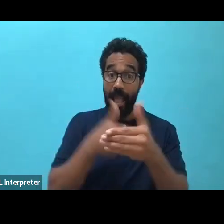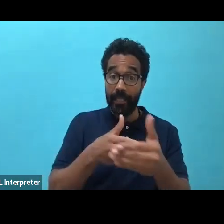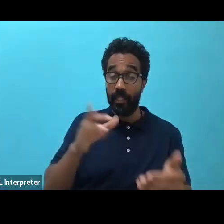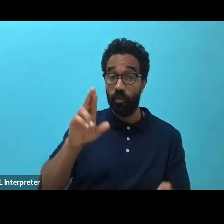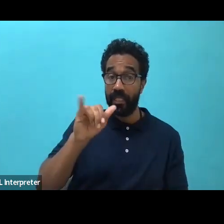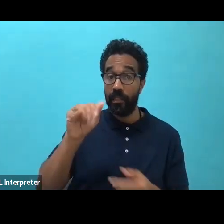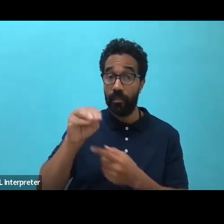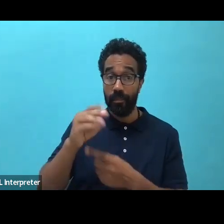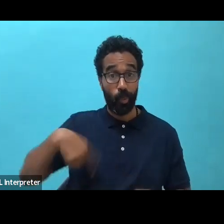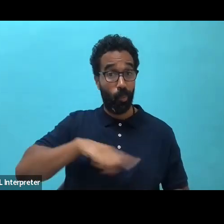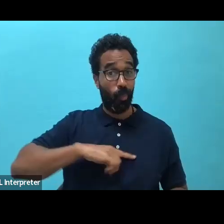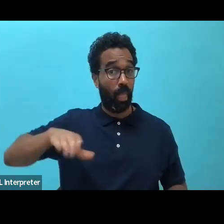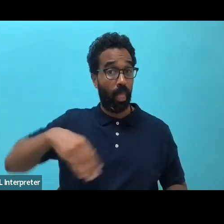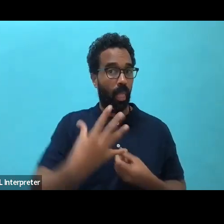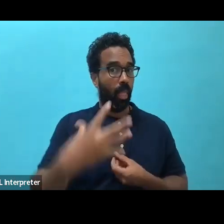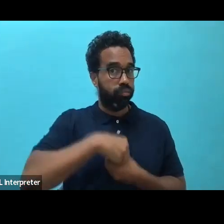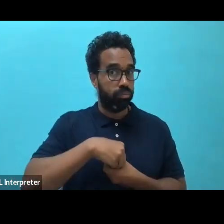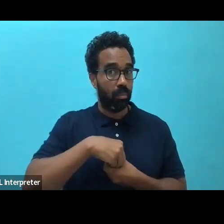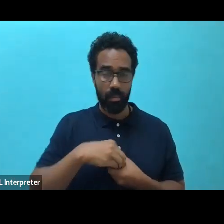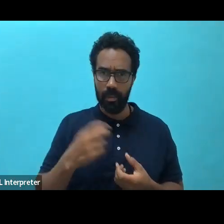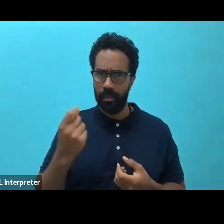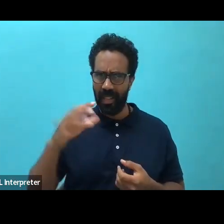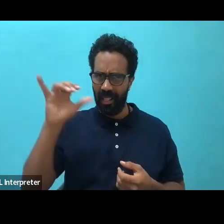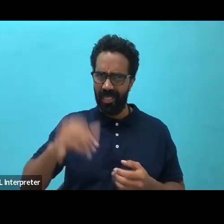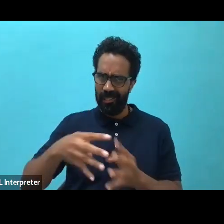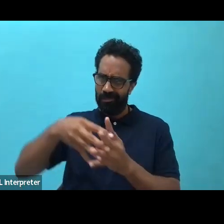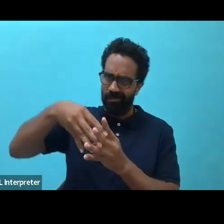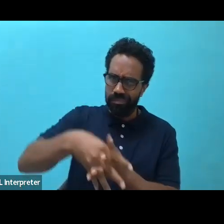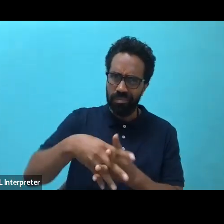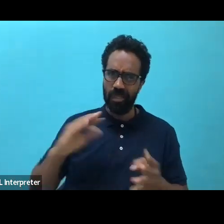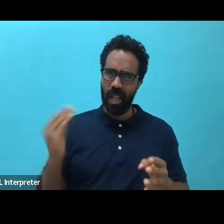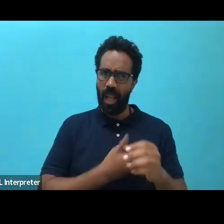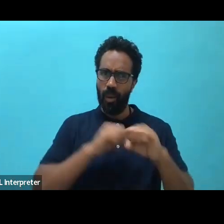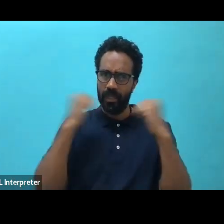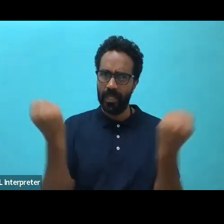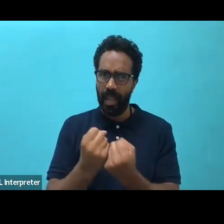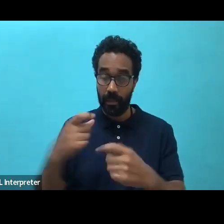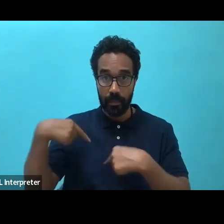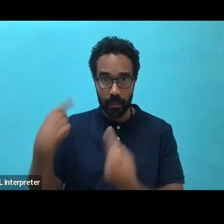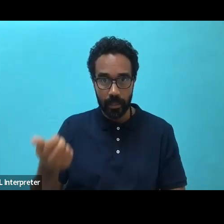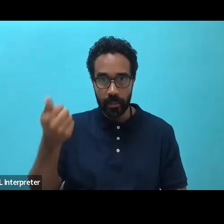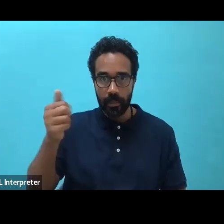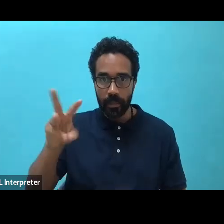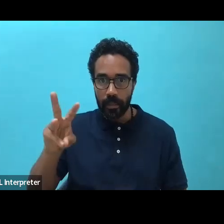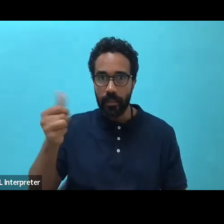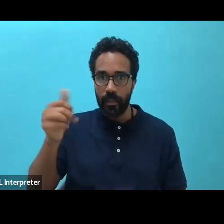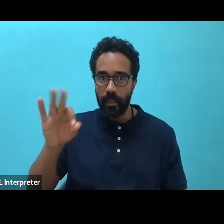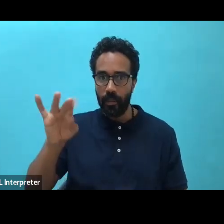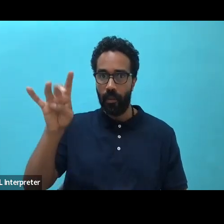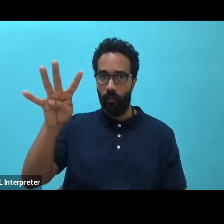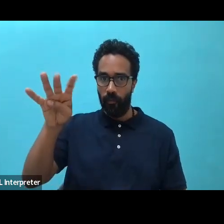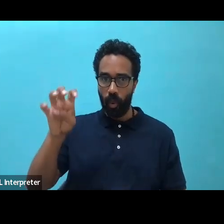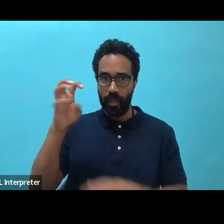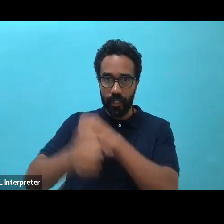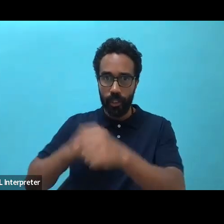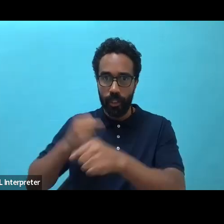has permeated our society for over 400 years, since 1619. And that what could